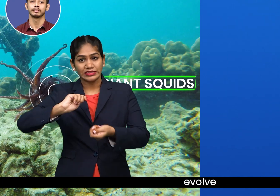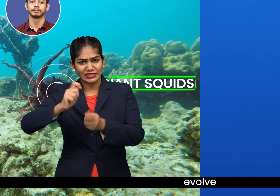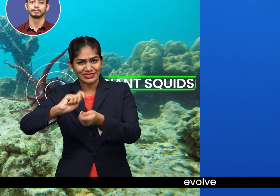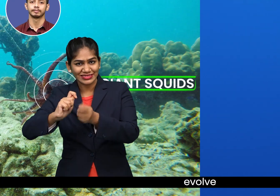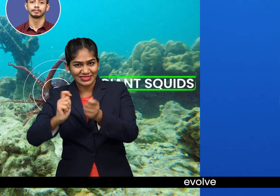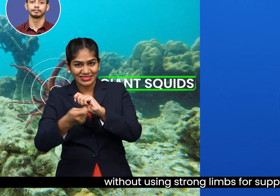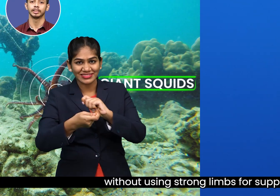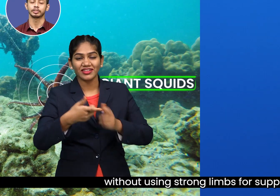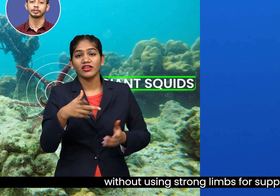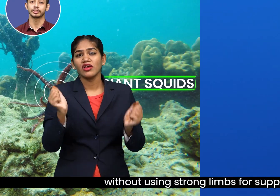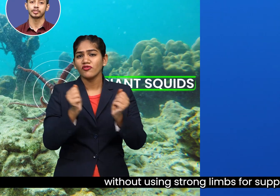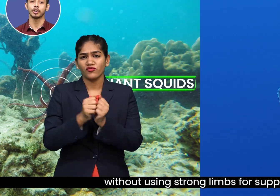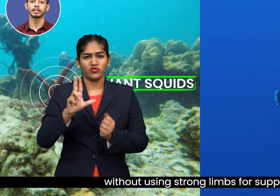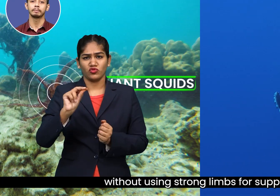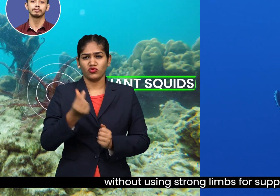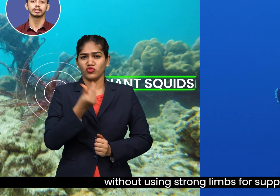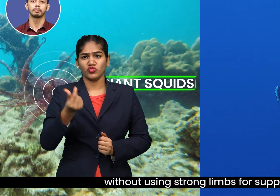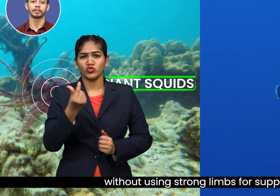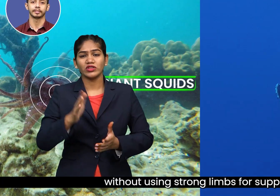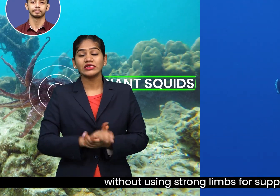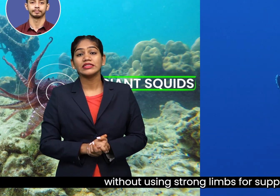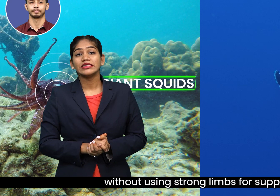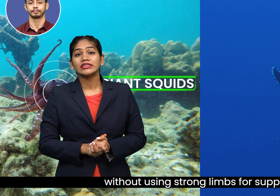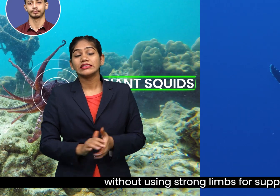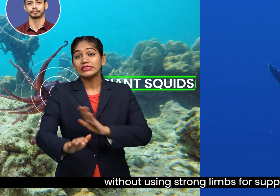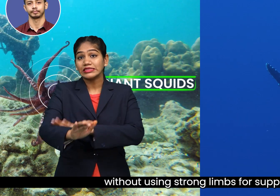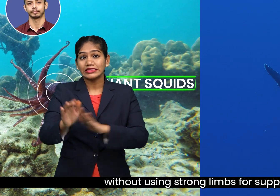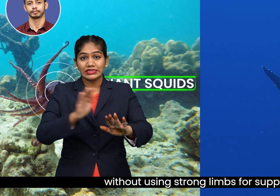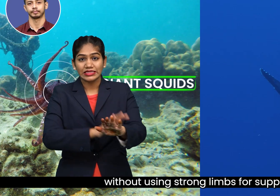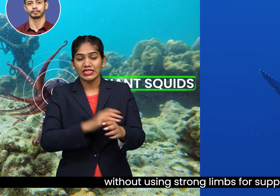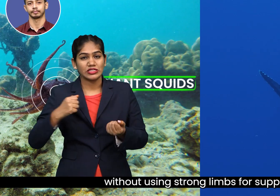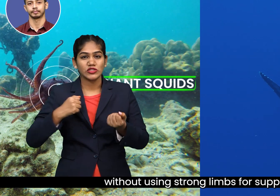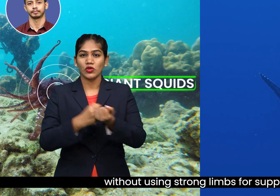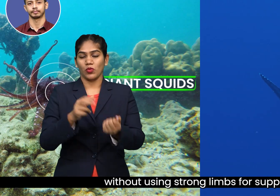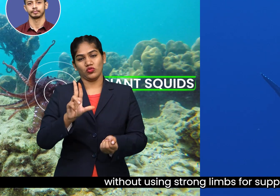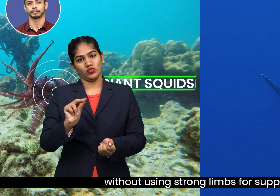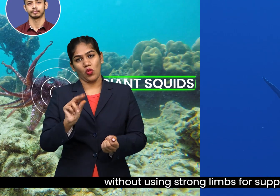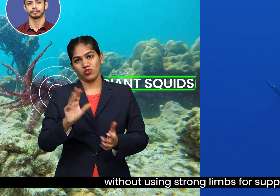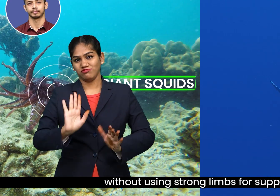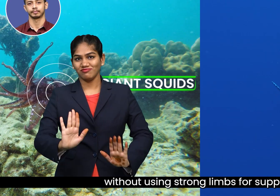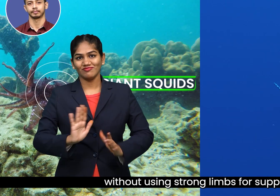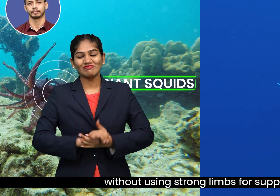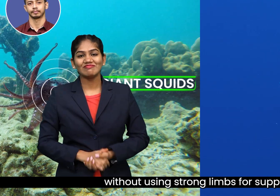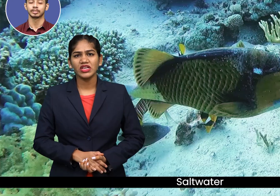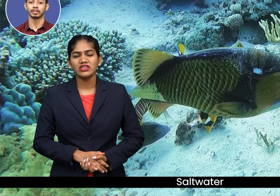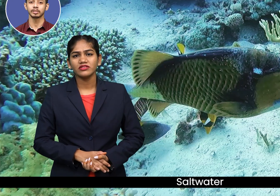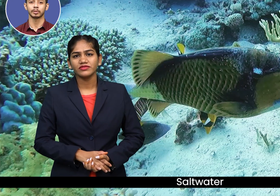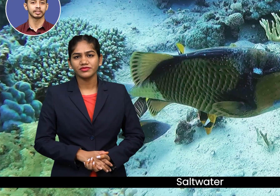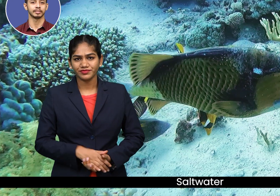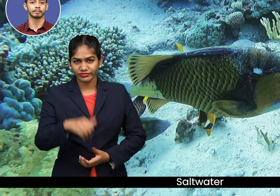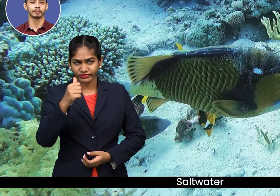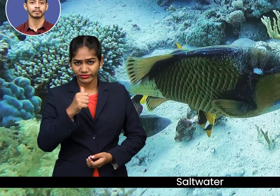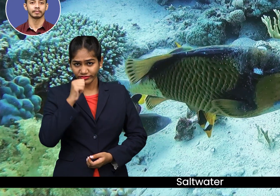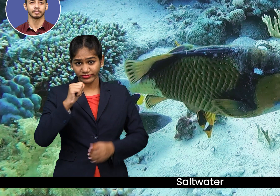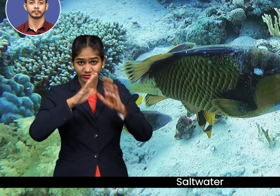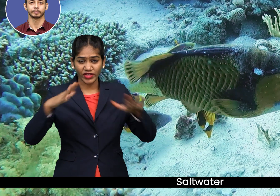evolve without using strong limbs for support. Salt